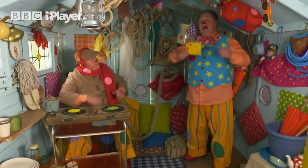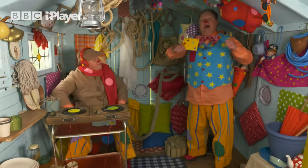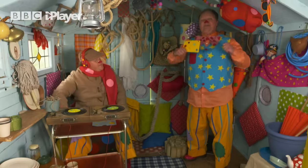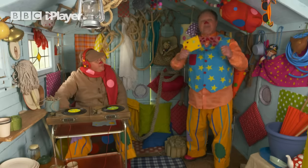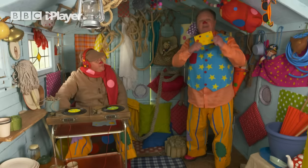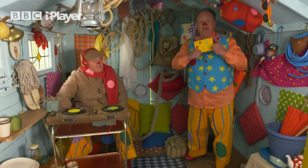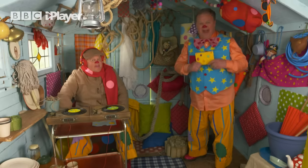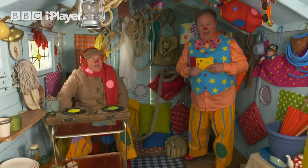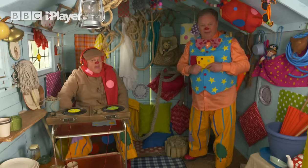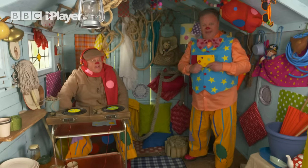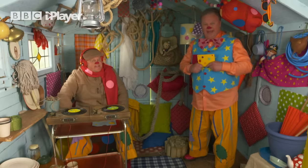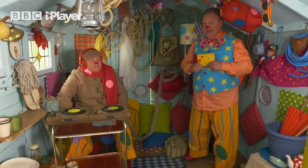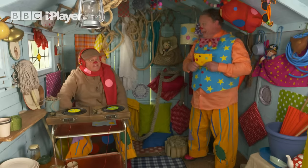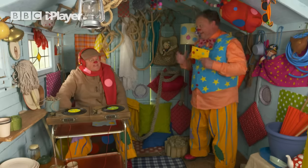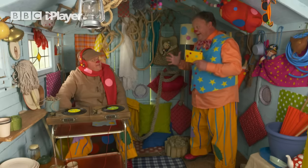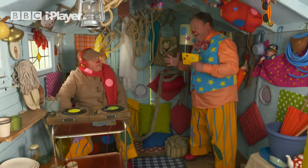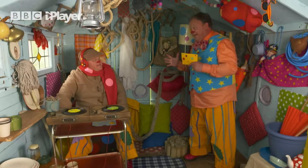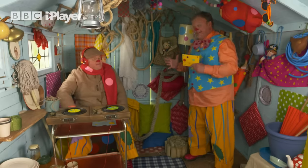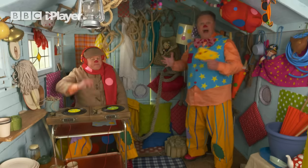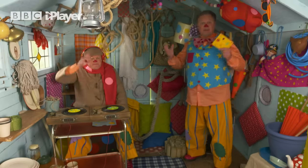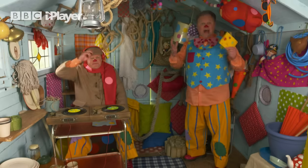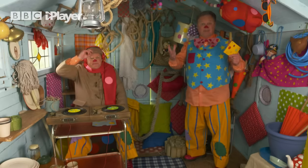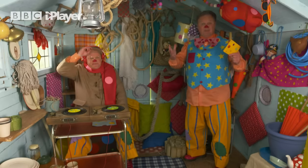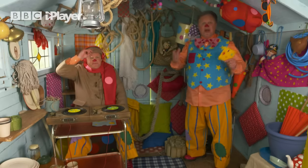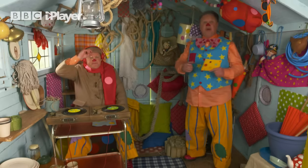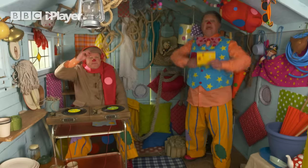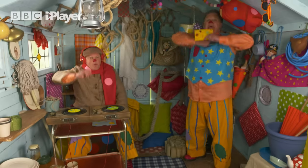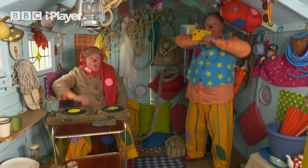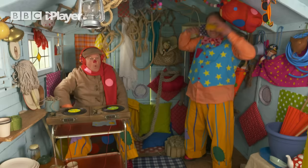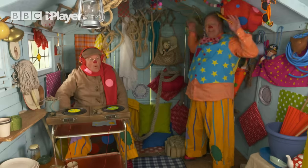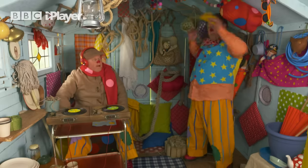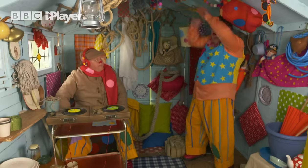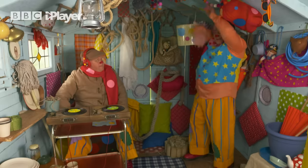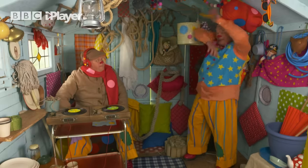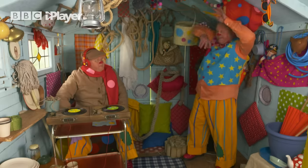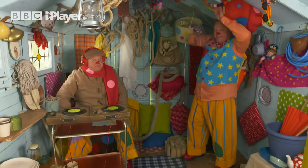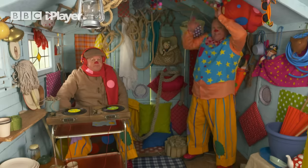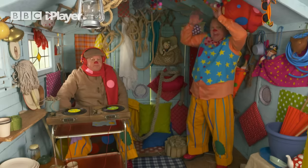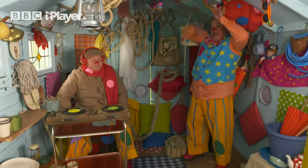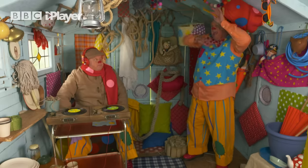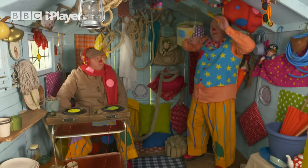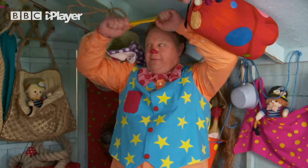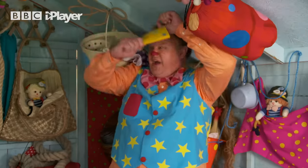I'm very happy because I'm having my own disco party today.